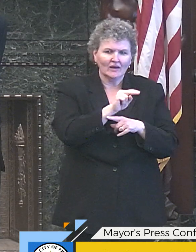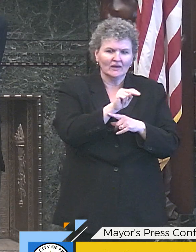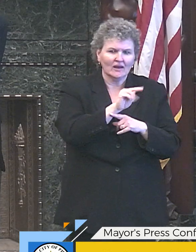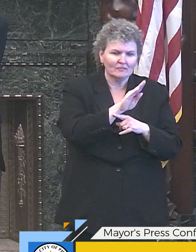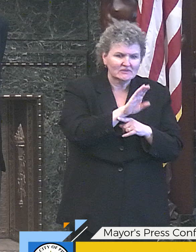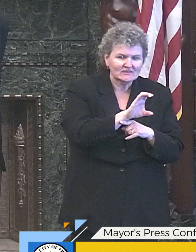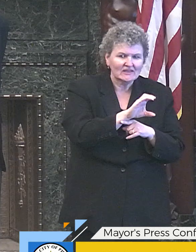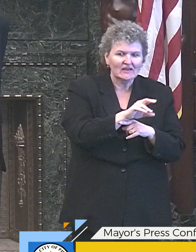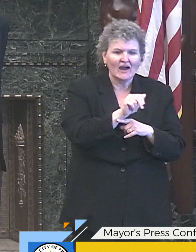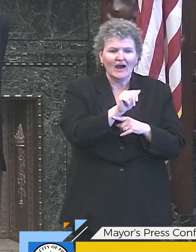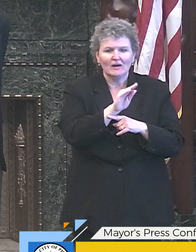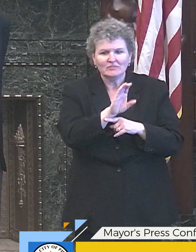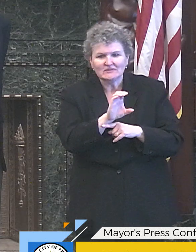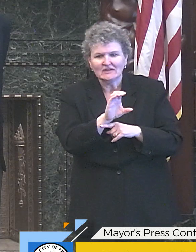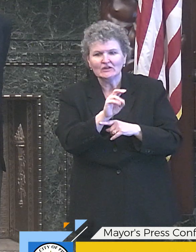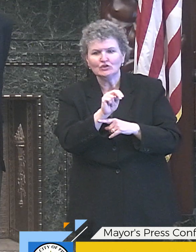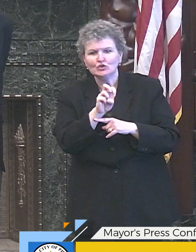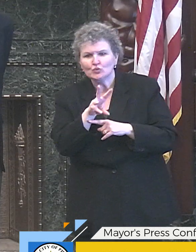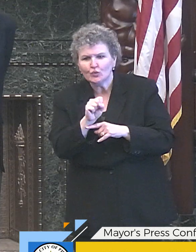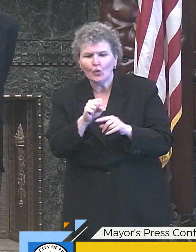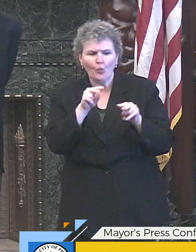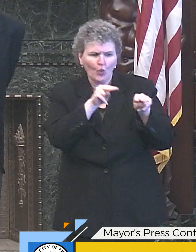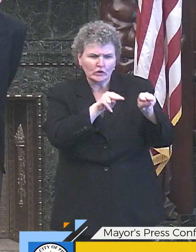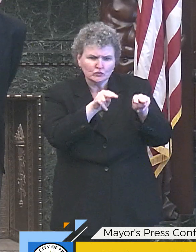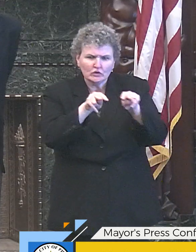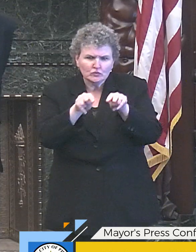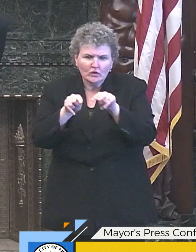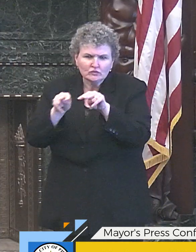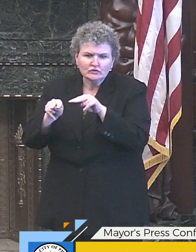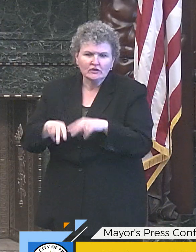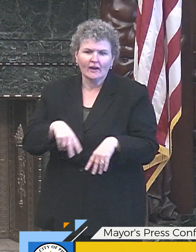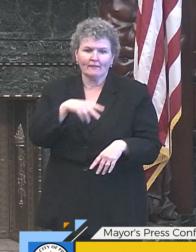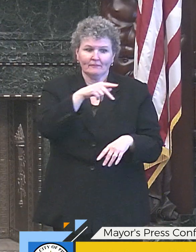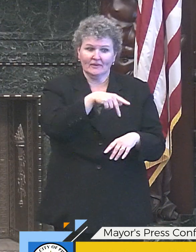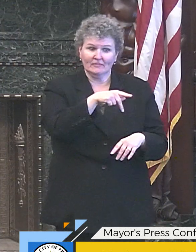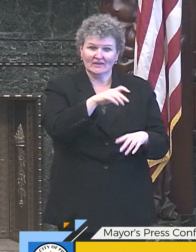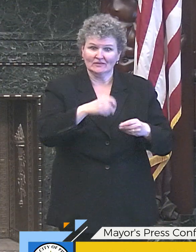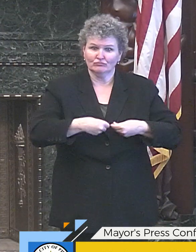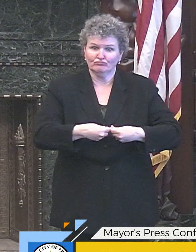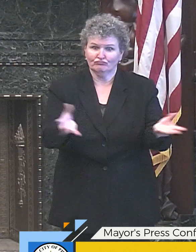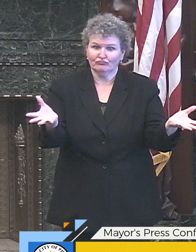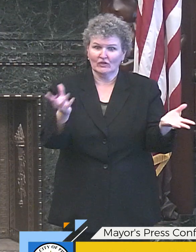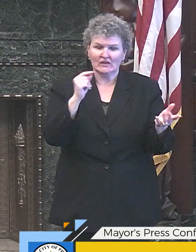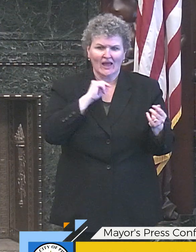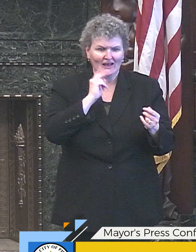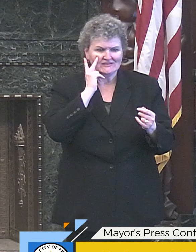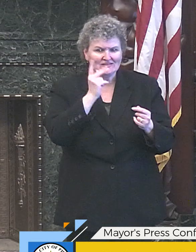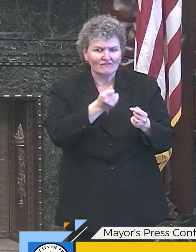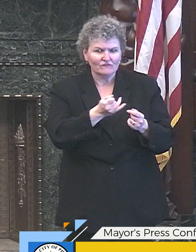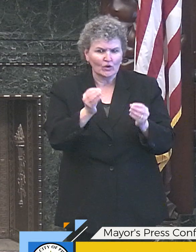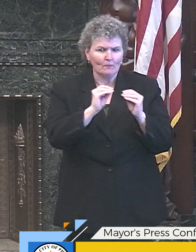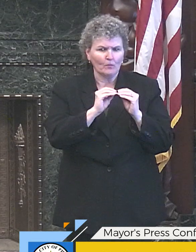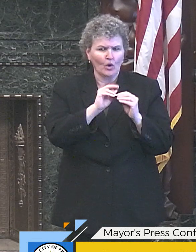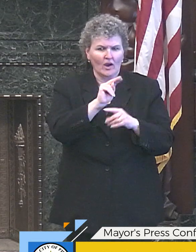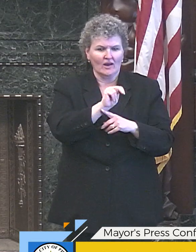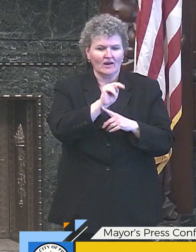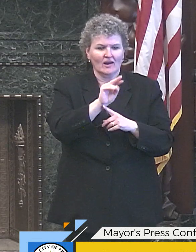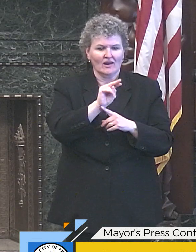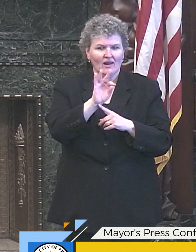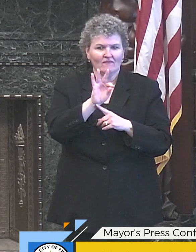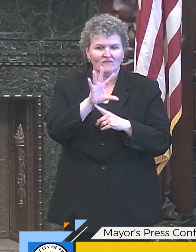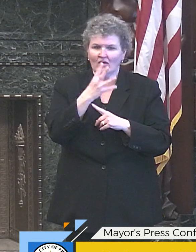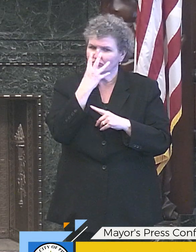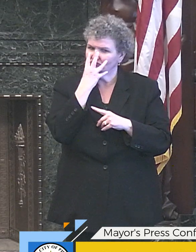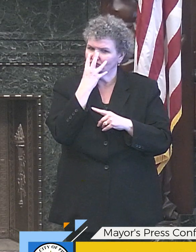ask your question about PPE, we've received some. I think we've seen some N95 masks come in from various trades